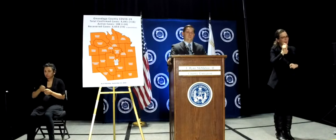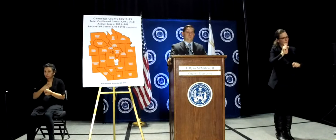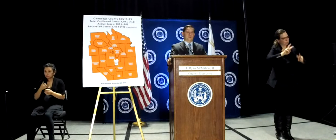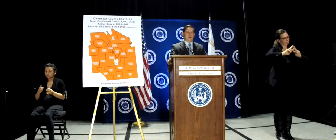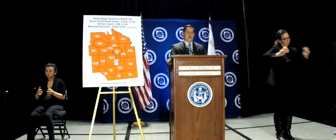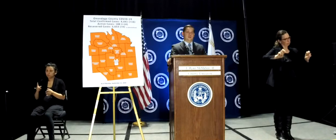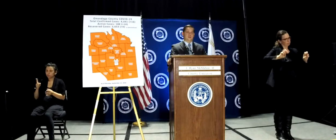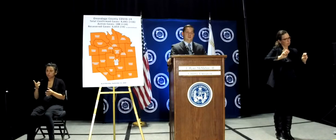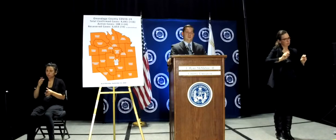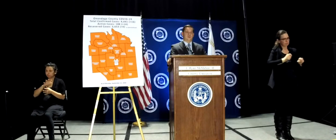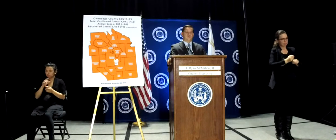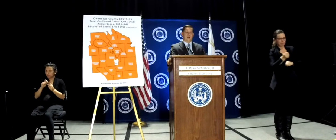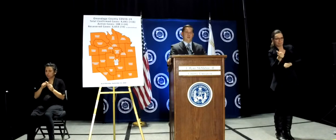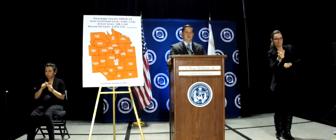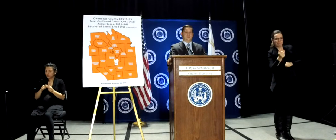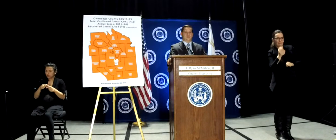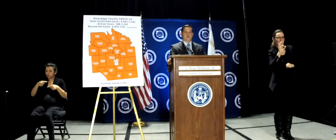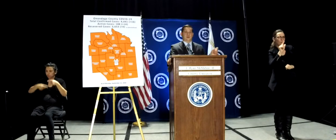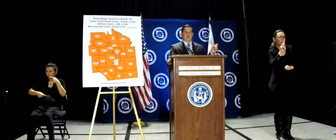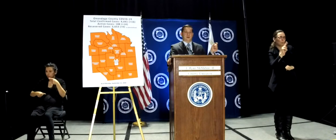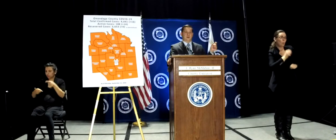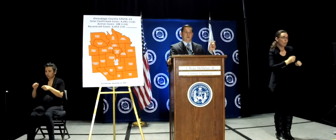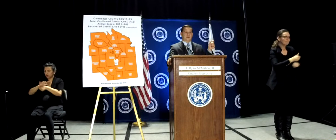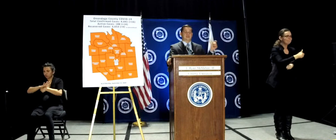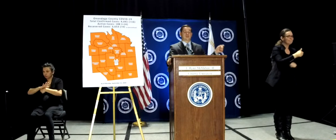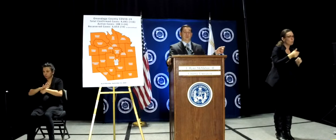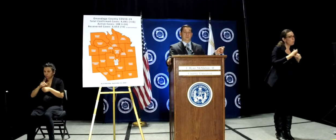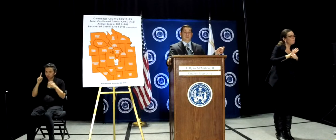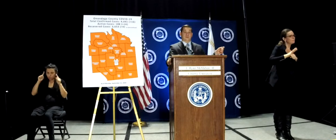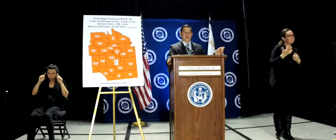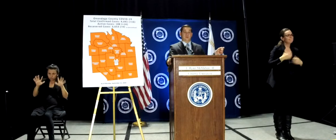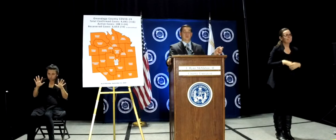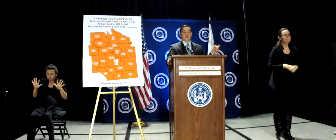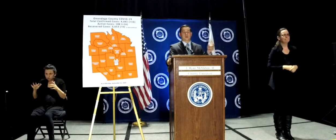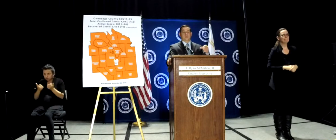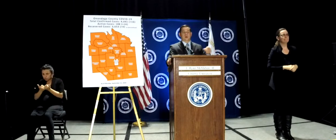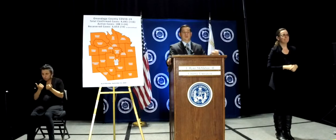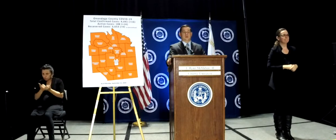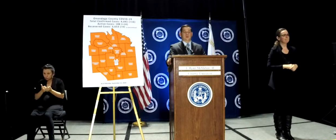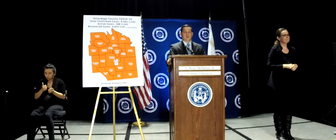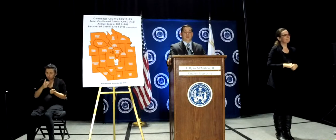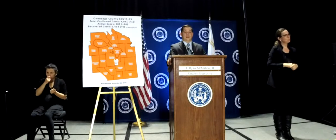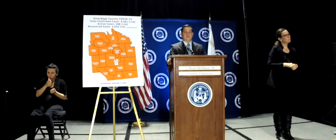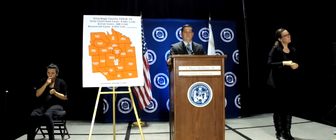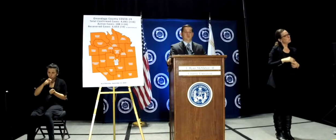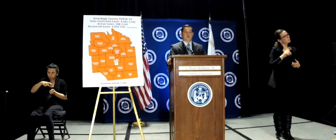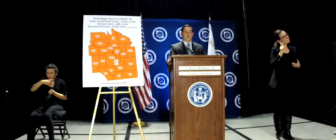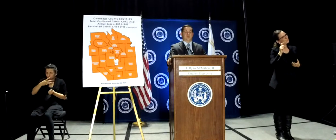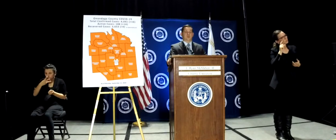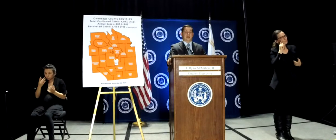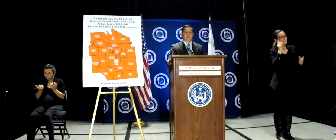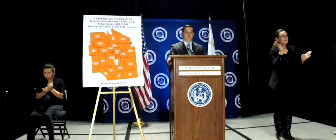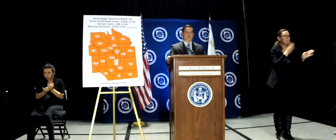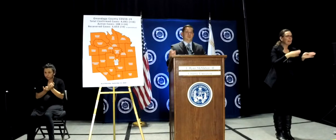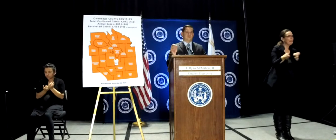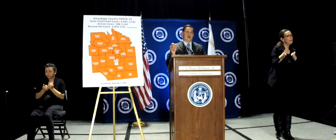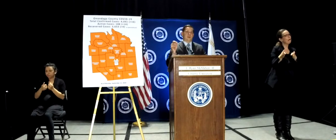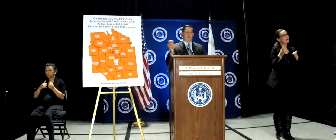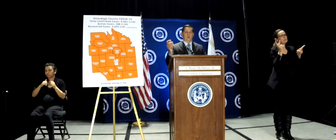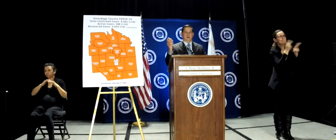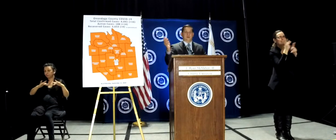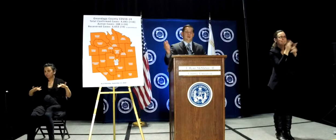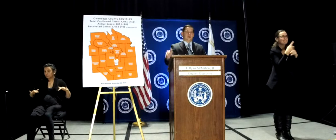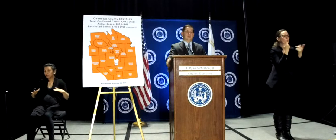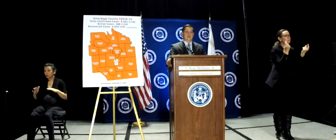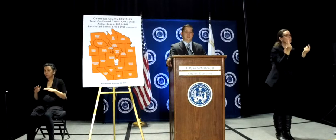that for families, so it's less disruptive to families, but also so that we can do contact tracing to find